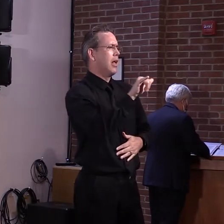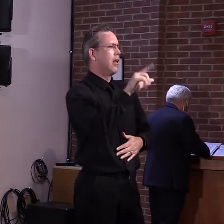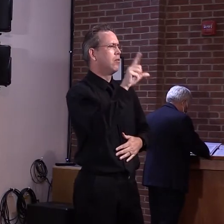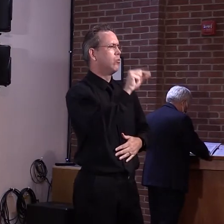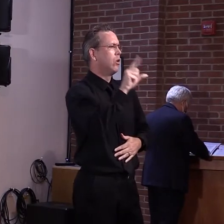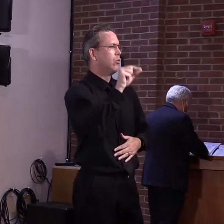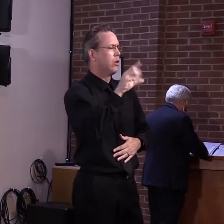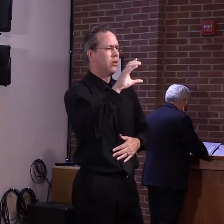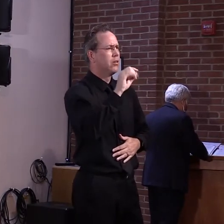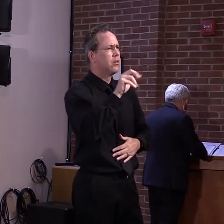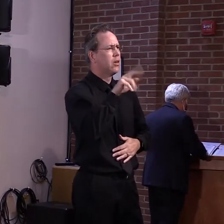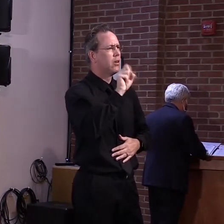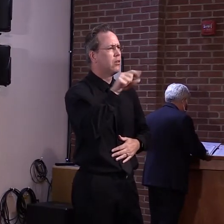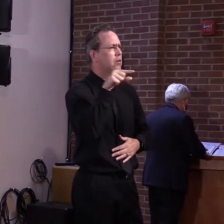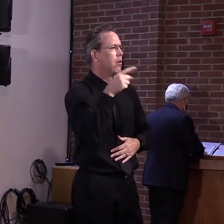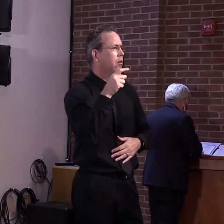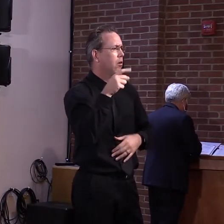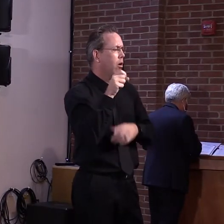my2020census.gov.